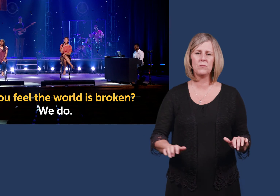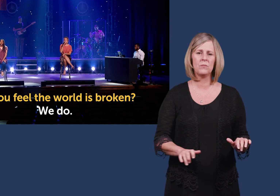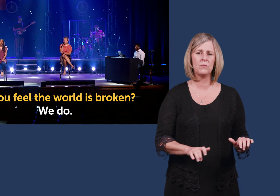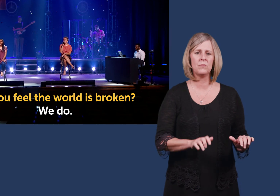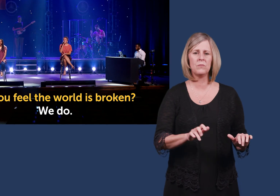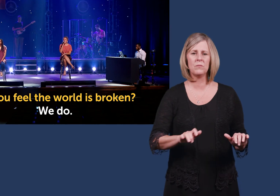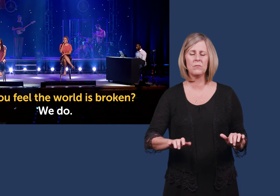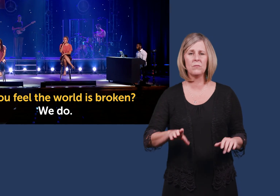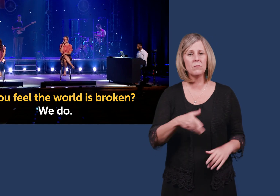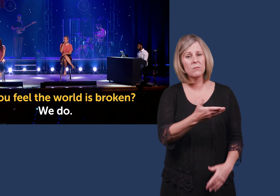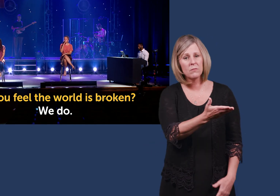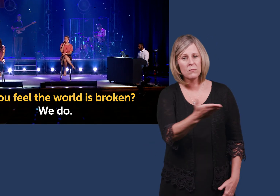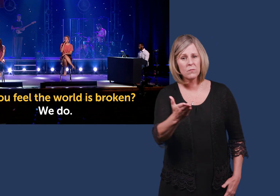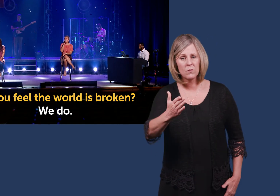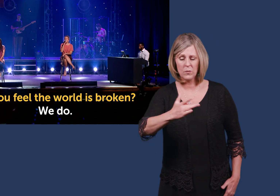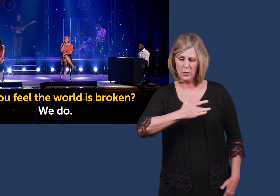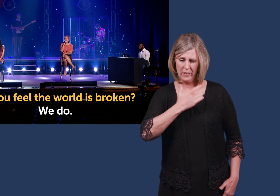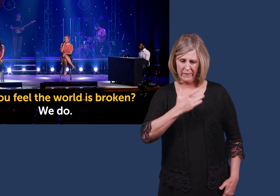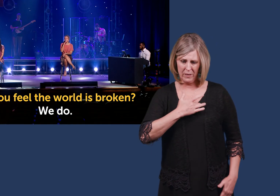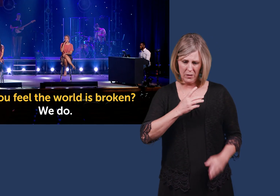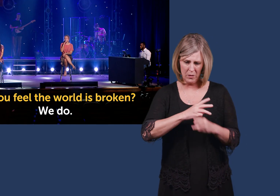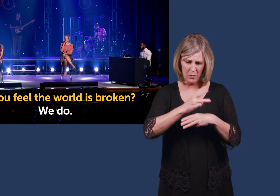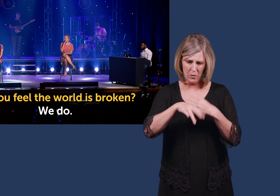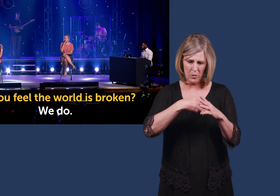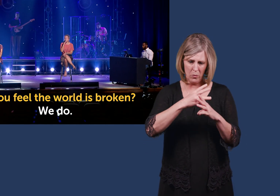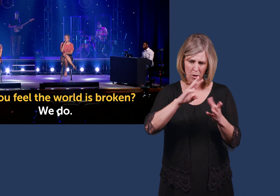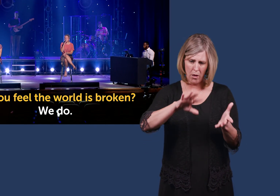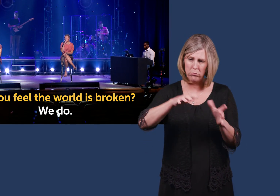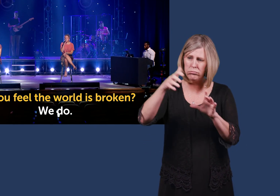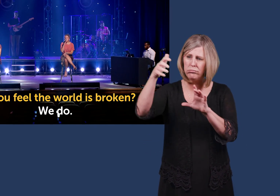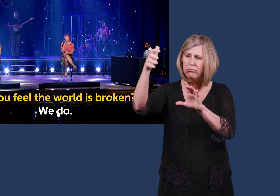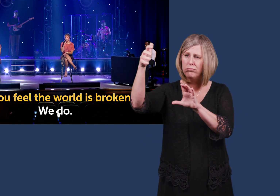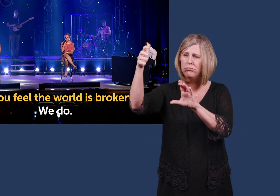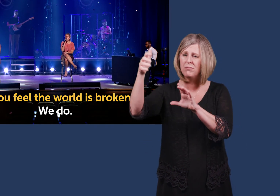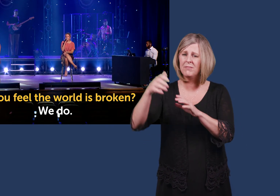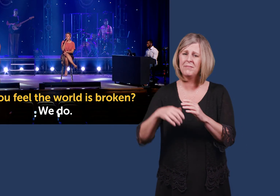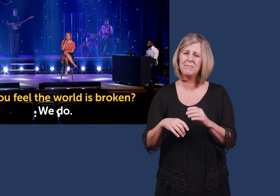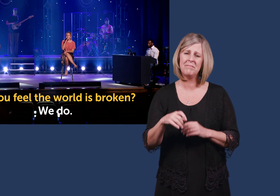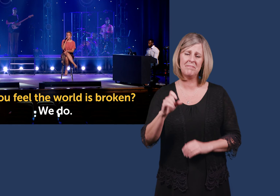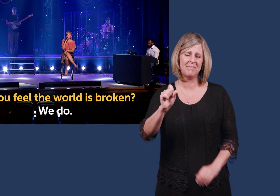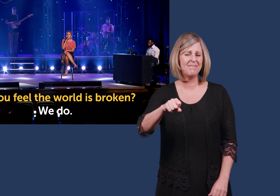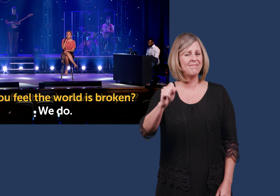Do you feel the world is broken? We do.